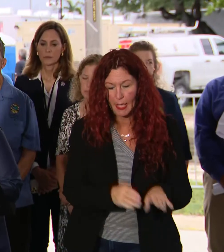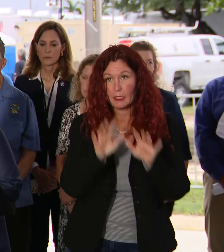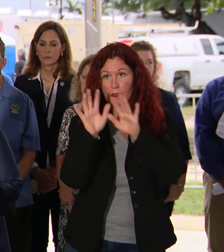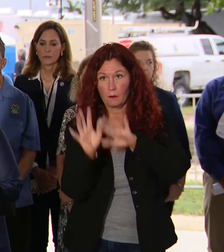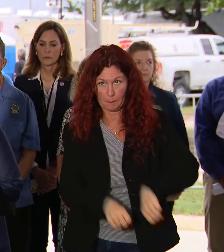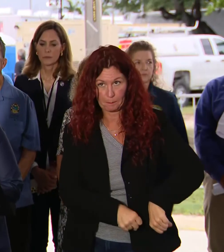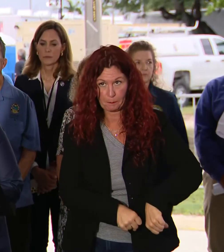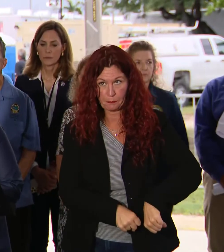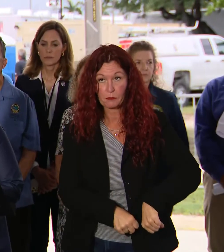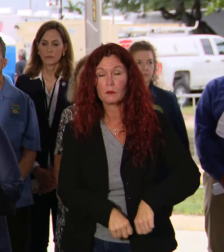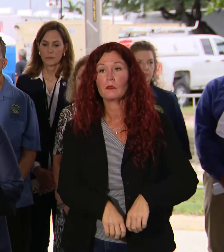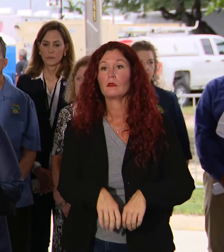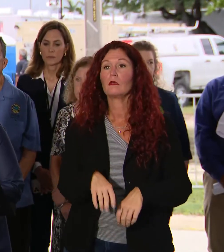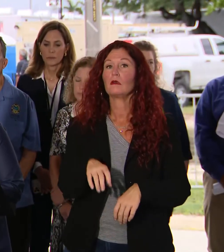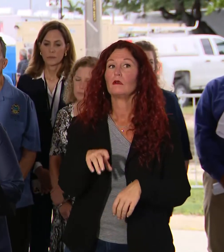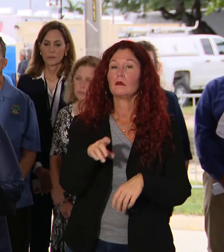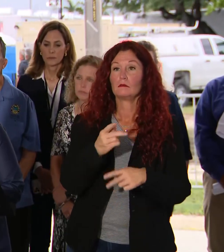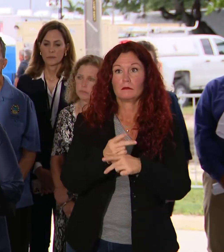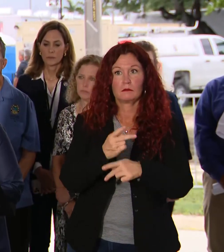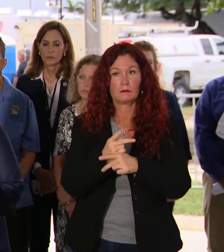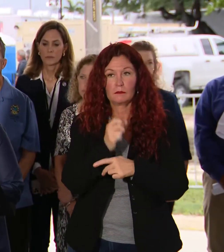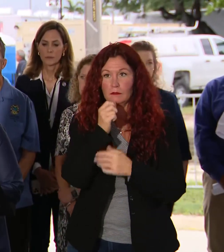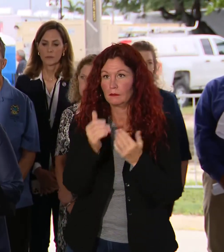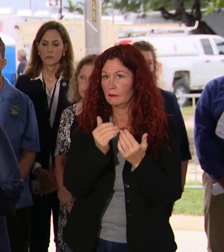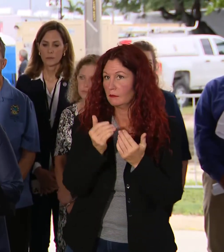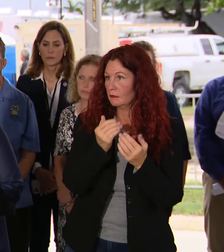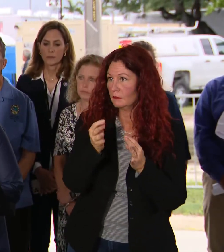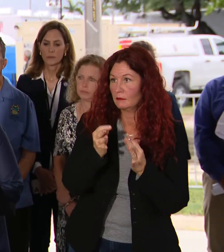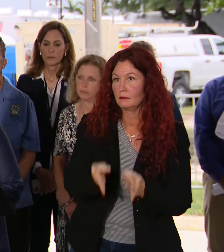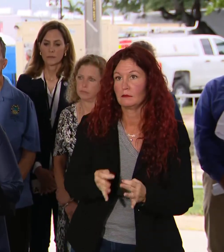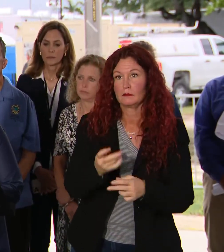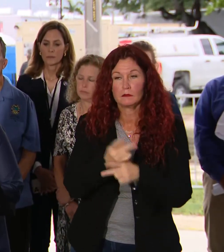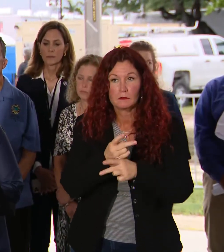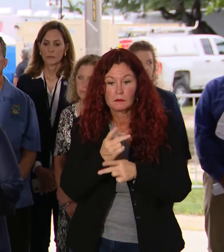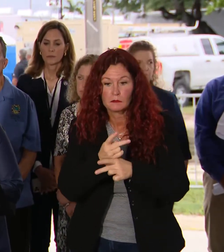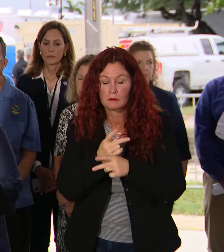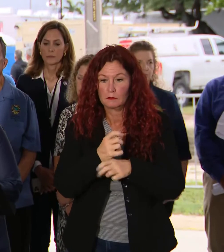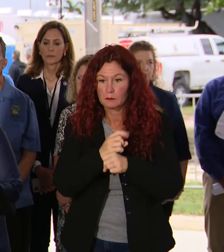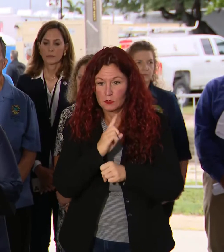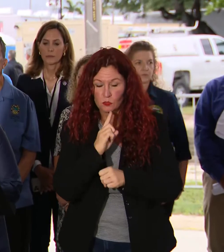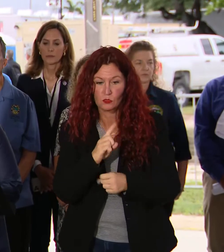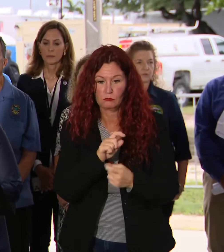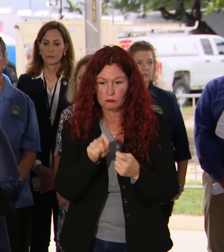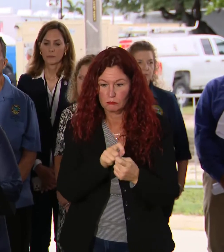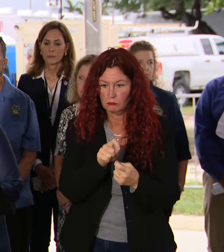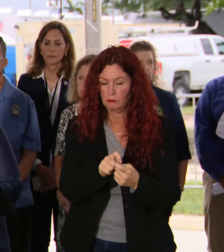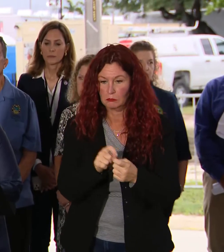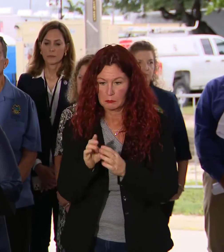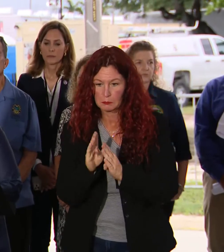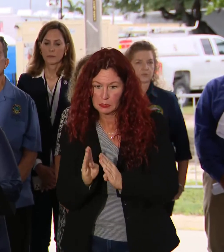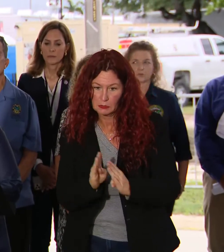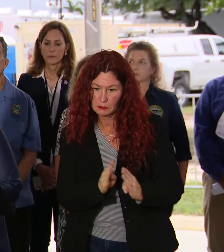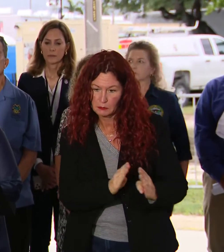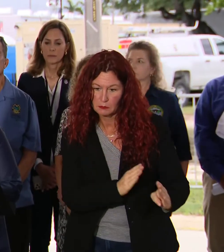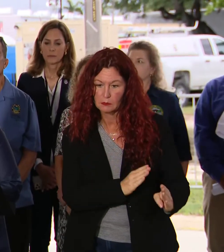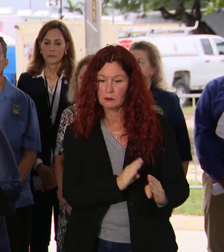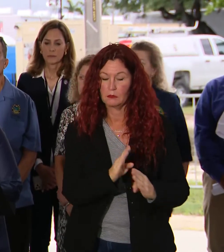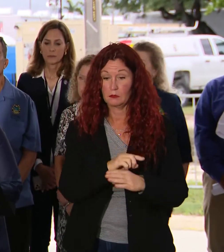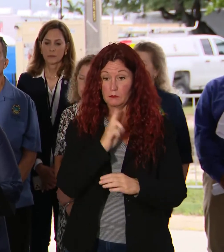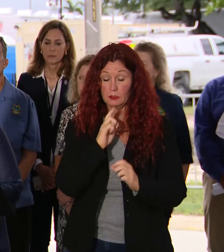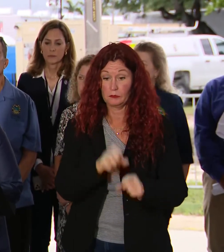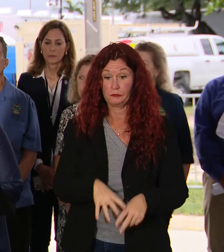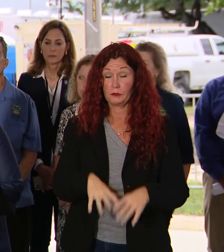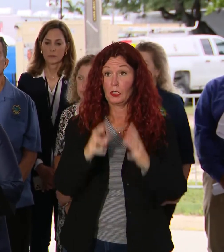extremely carefully and methodically as we consider all the possible impacts to the pile of debris and to our search and